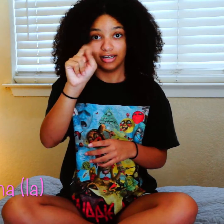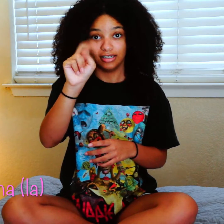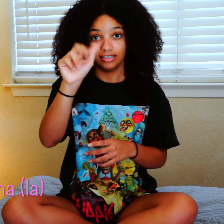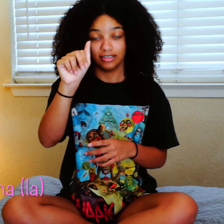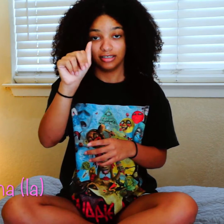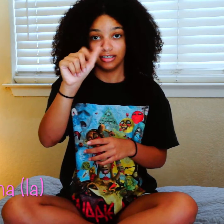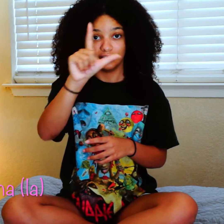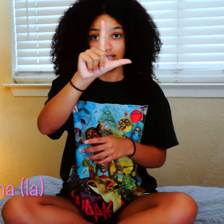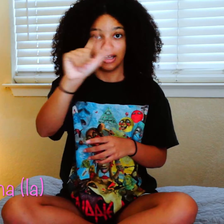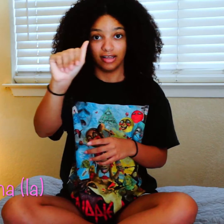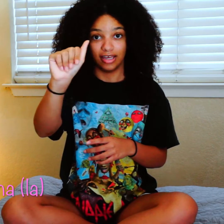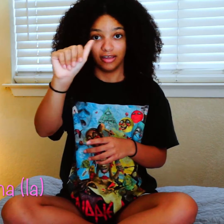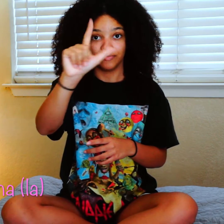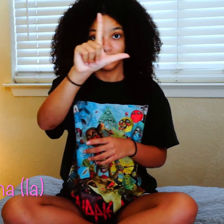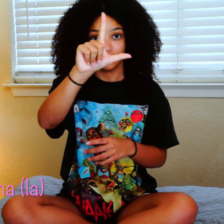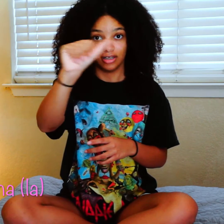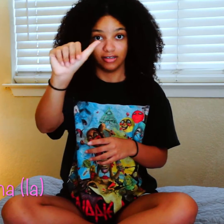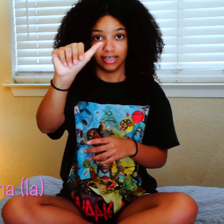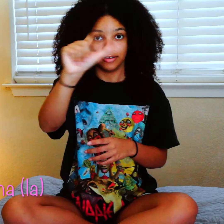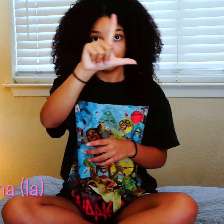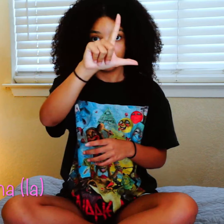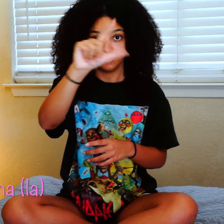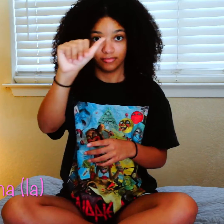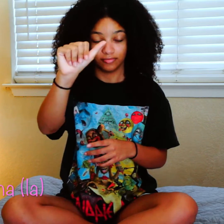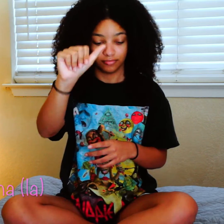Louisiana is LA. LA.